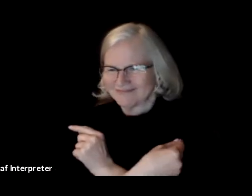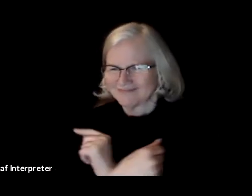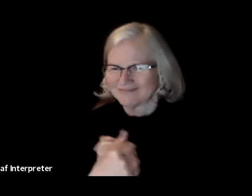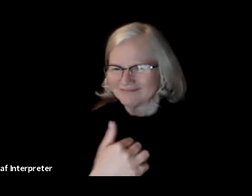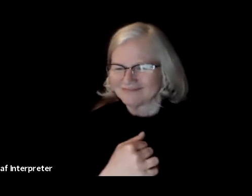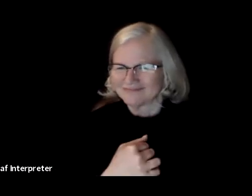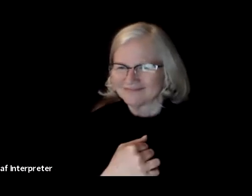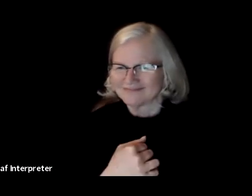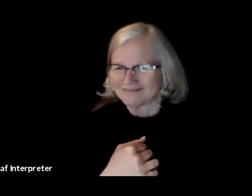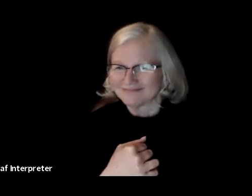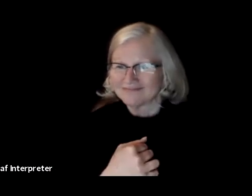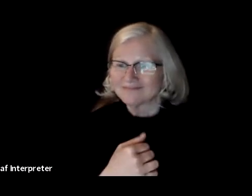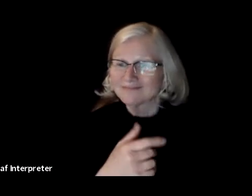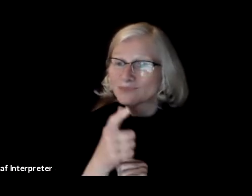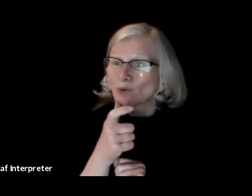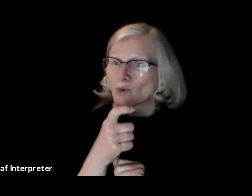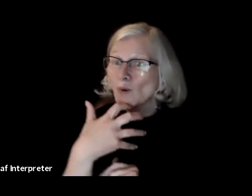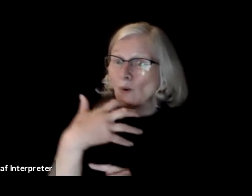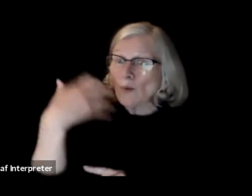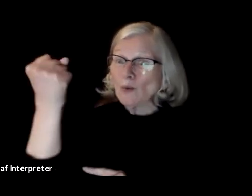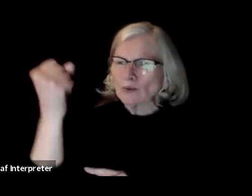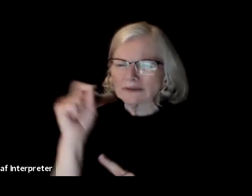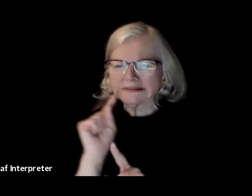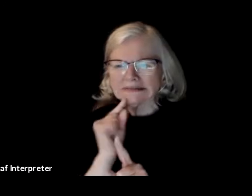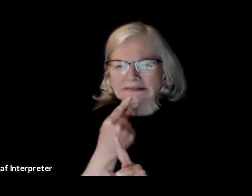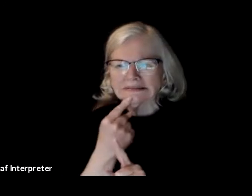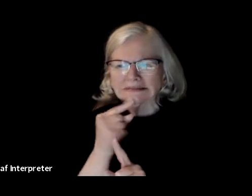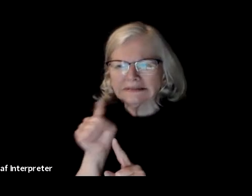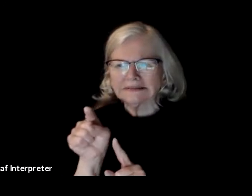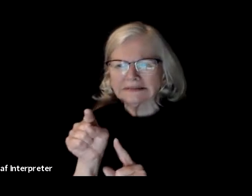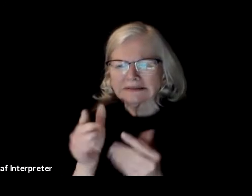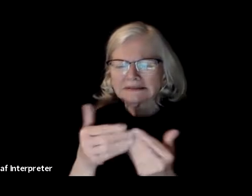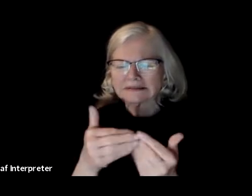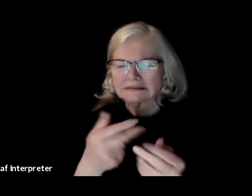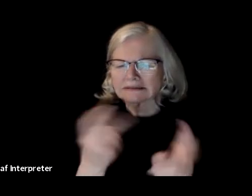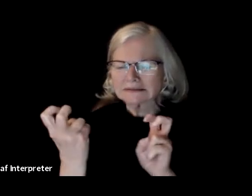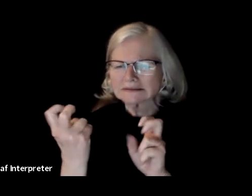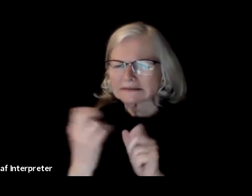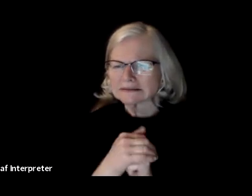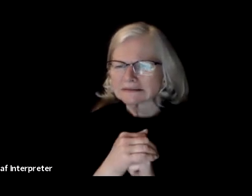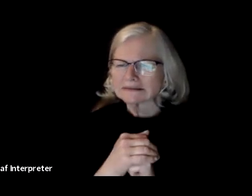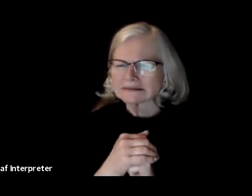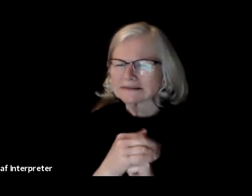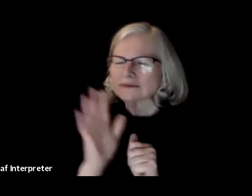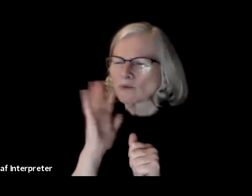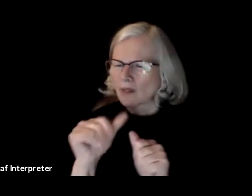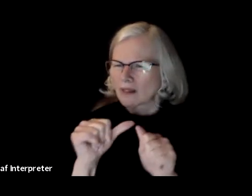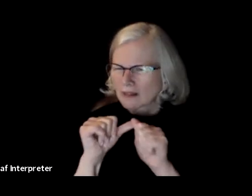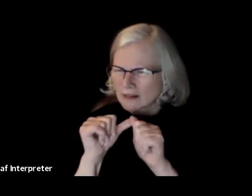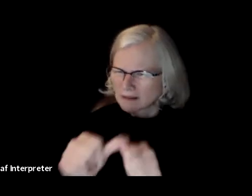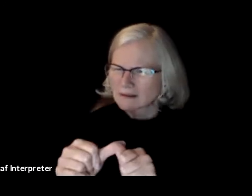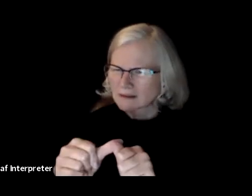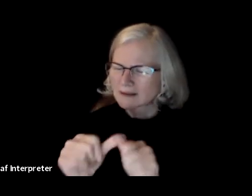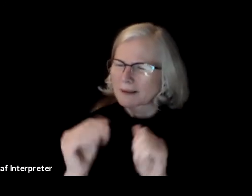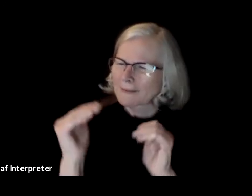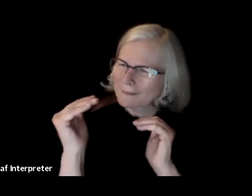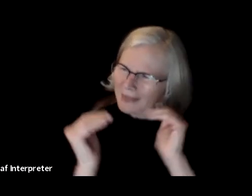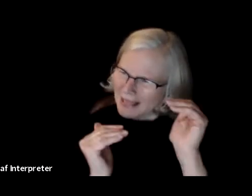the most severe consequences of COVID-19. So we will continue to work on that balance, to take all